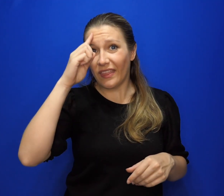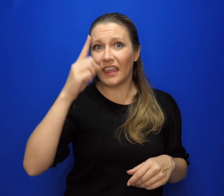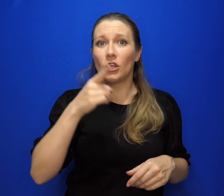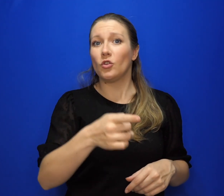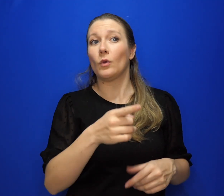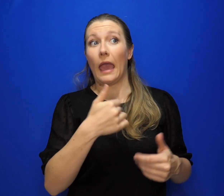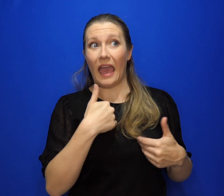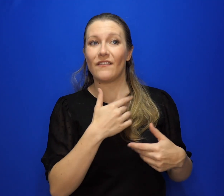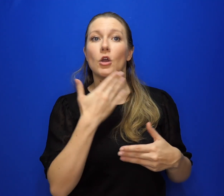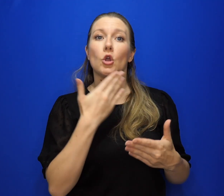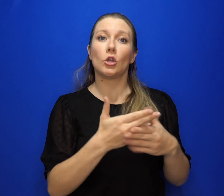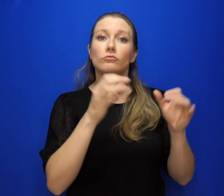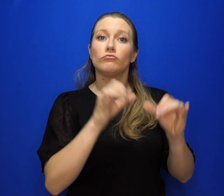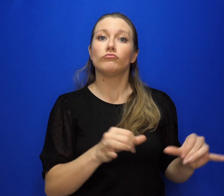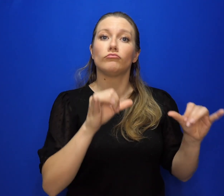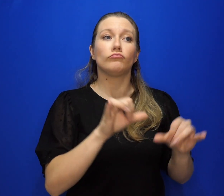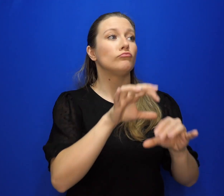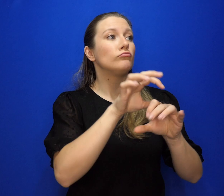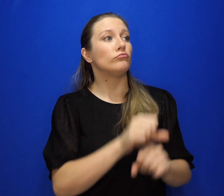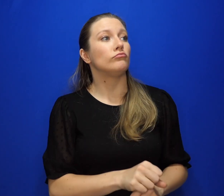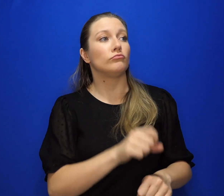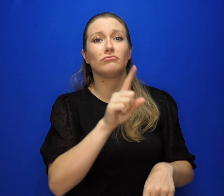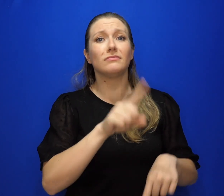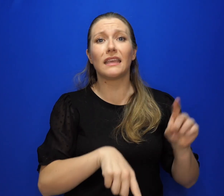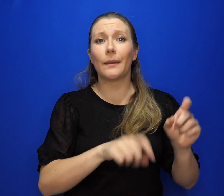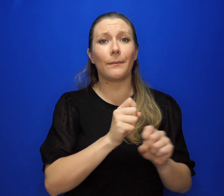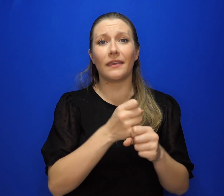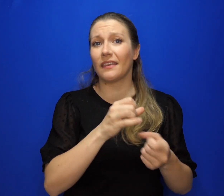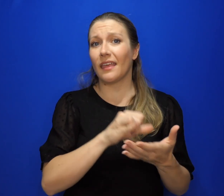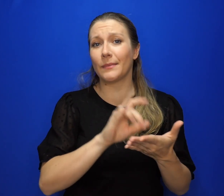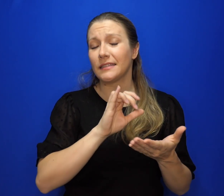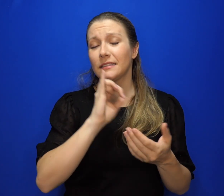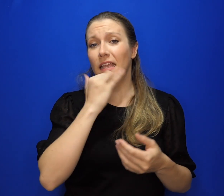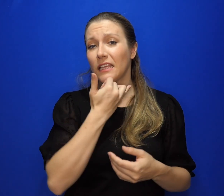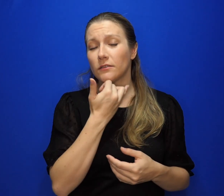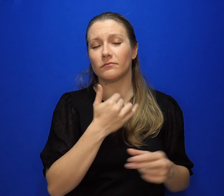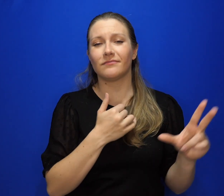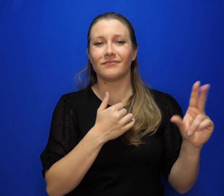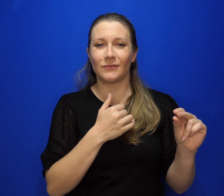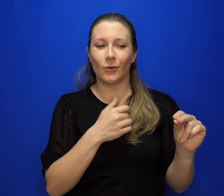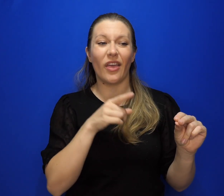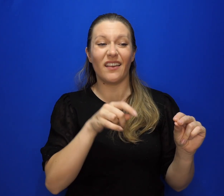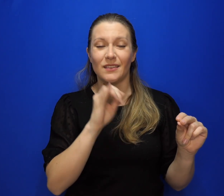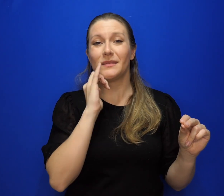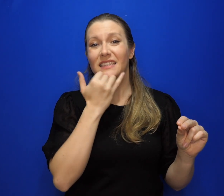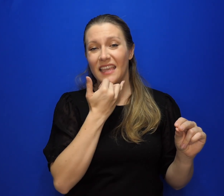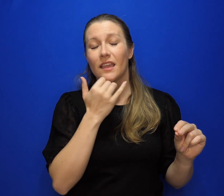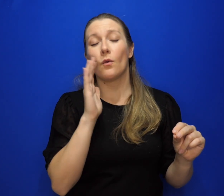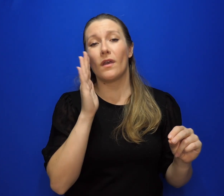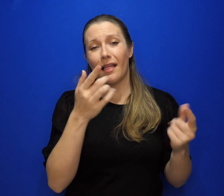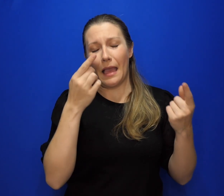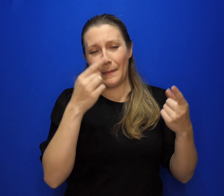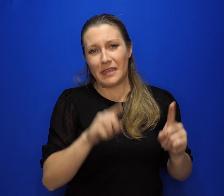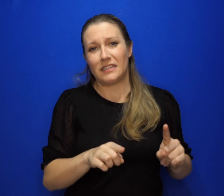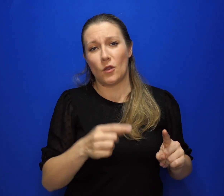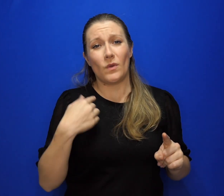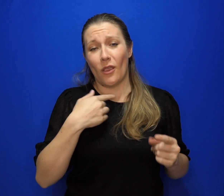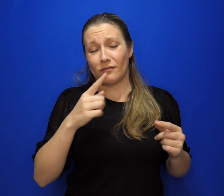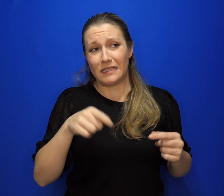going to make that mistake. It's a mistake. We are human. We will make a mistake at some point. And beating yourself up